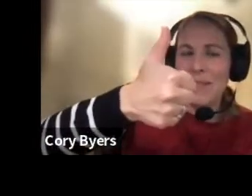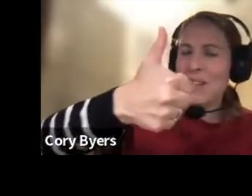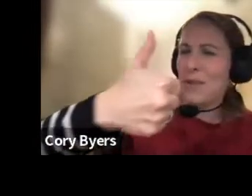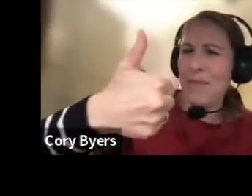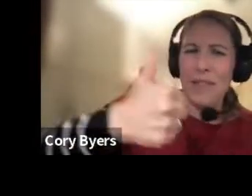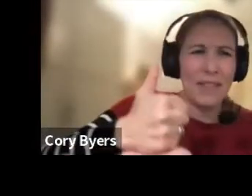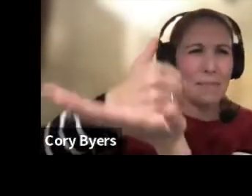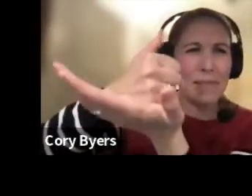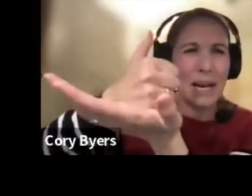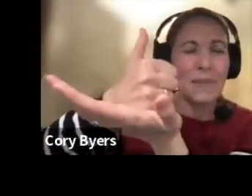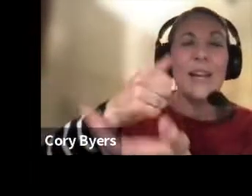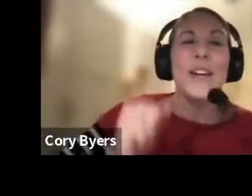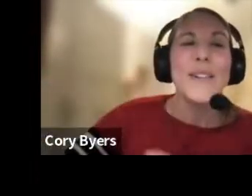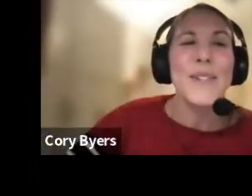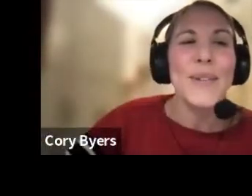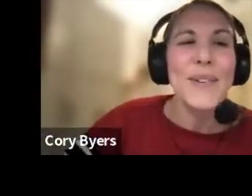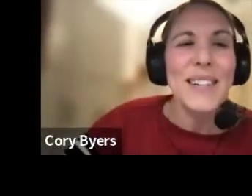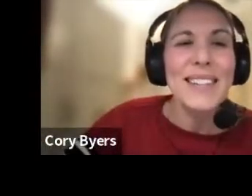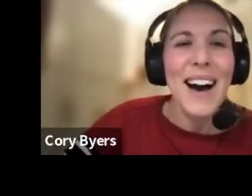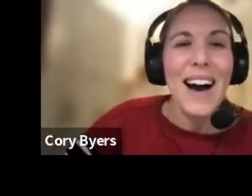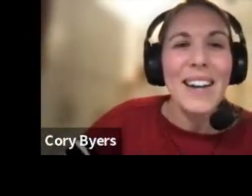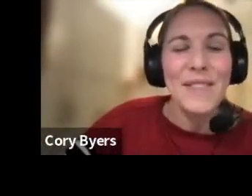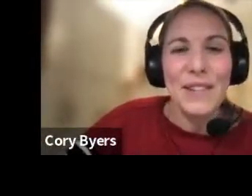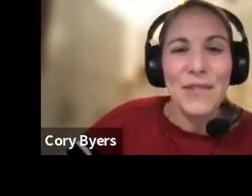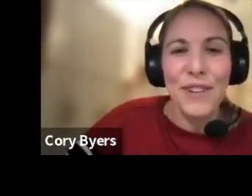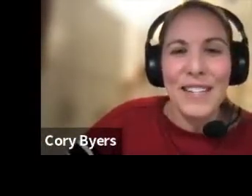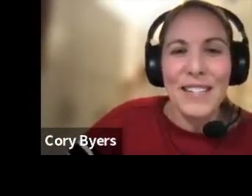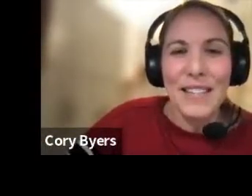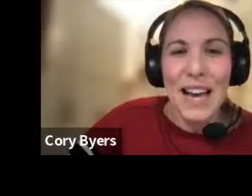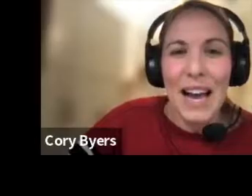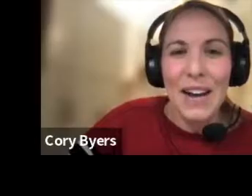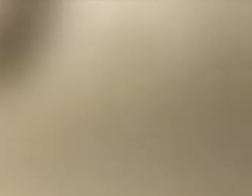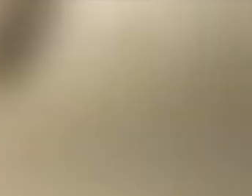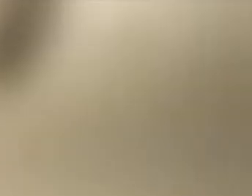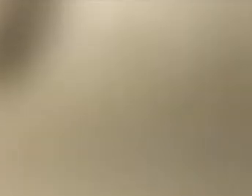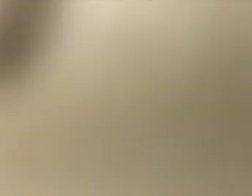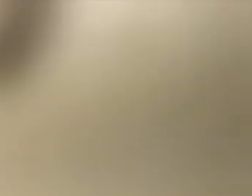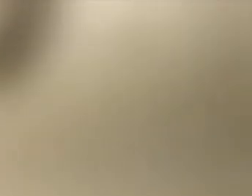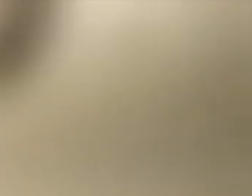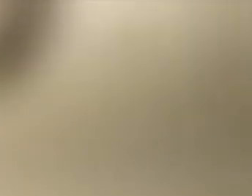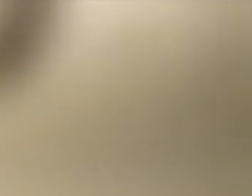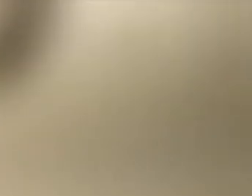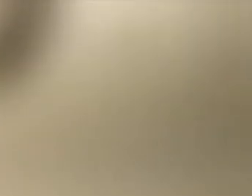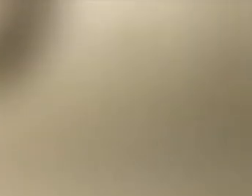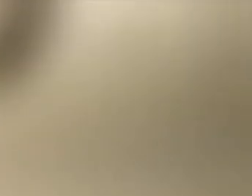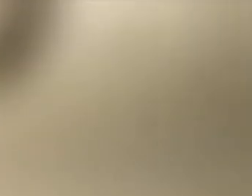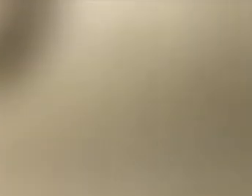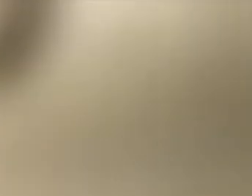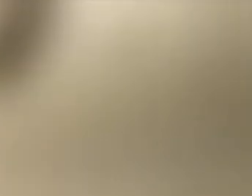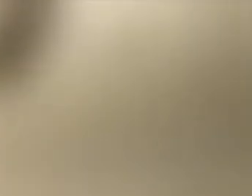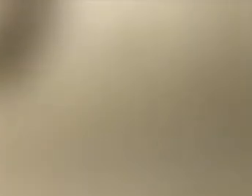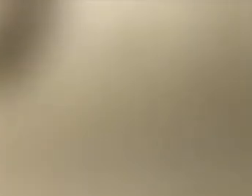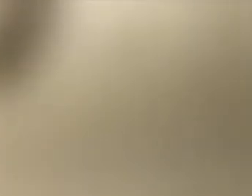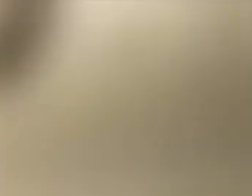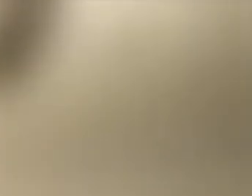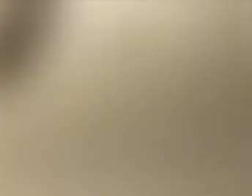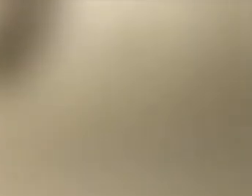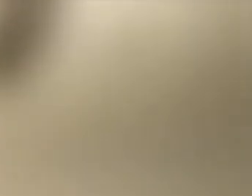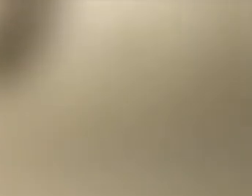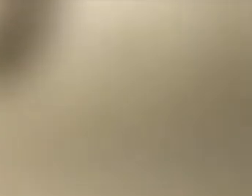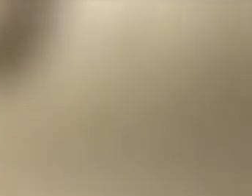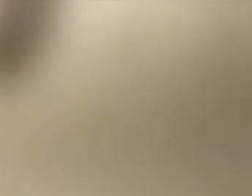up and then you have the thumbs up. So there's a lot of different variety in the way that children produce